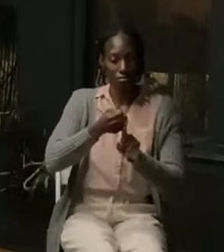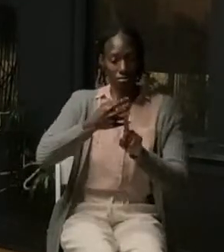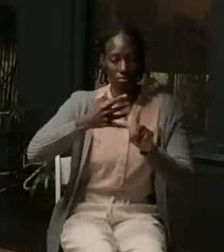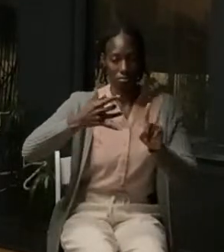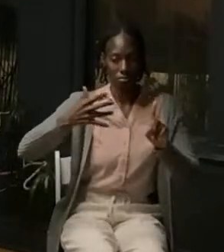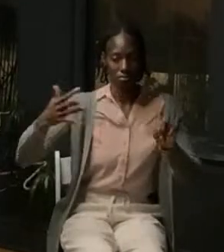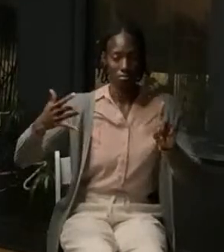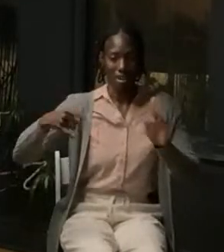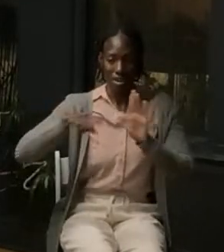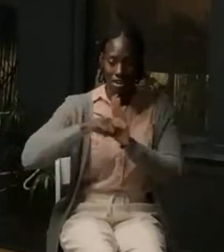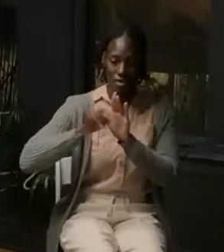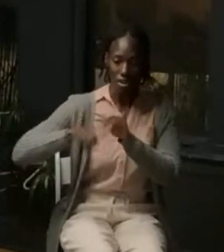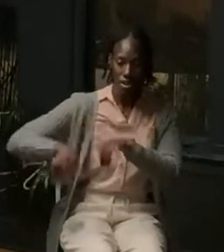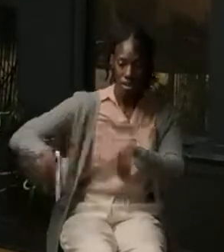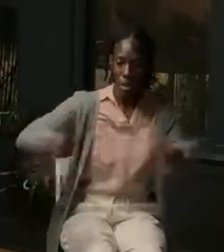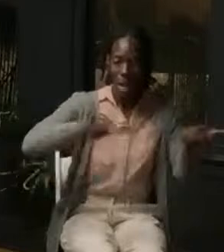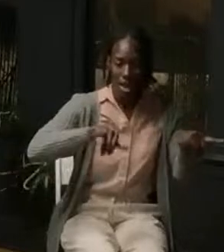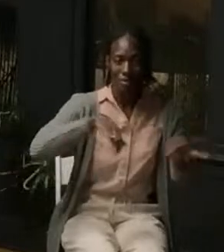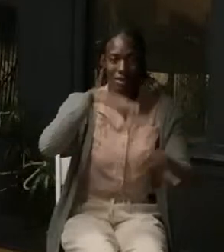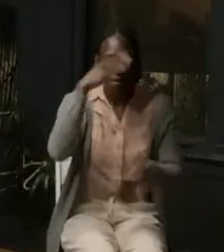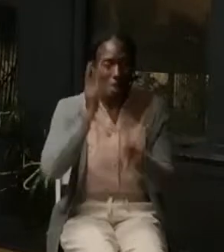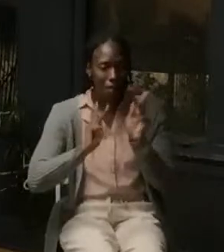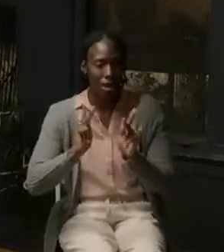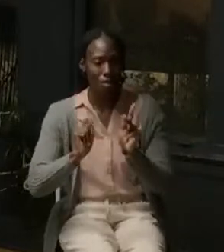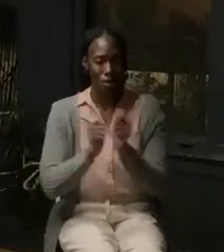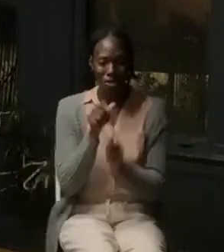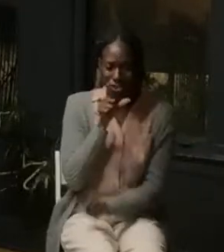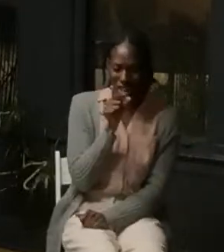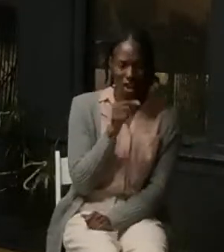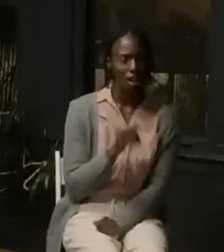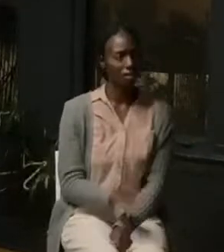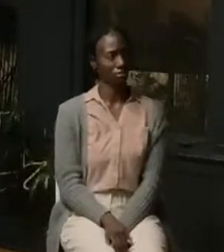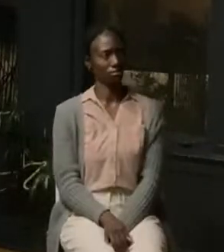stereotypes and black people with chicken, and I was just like, word?